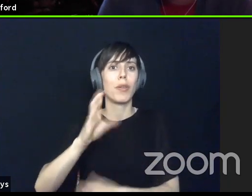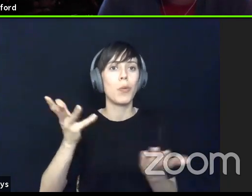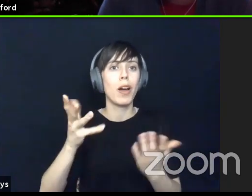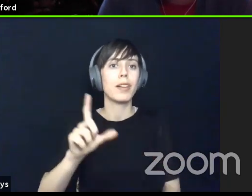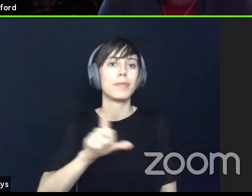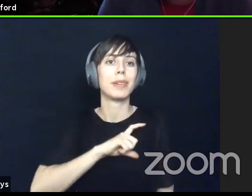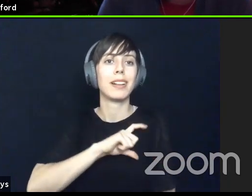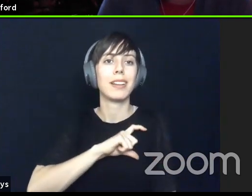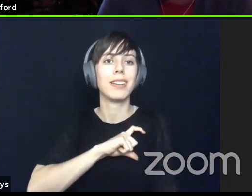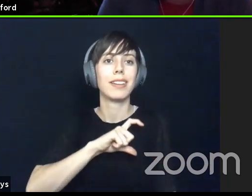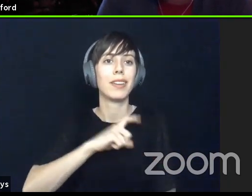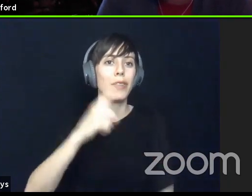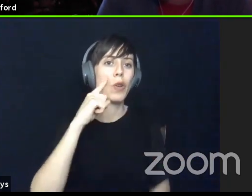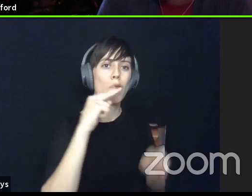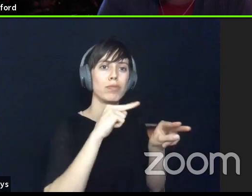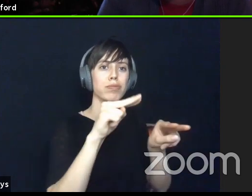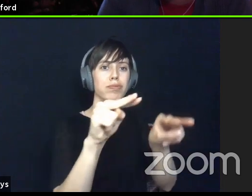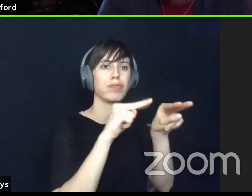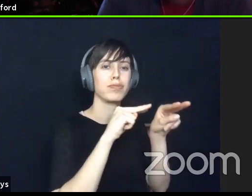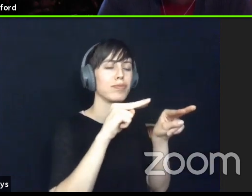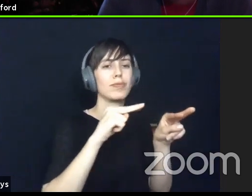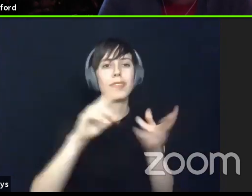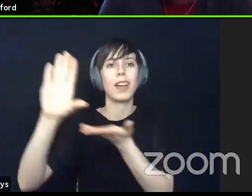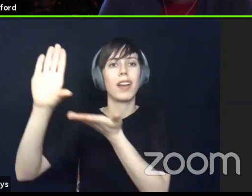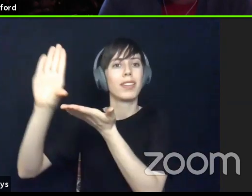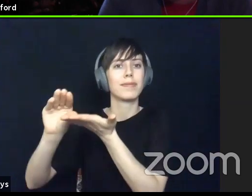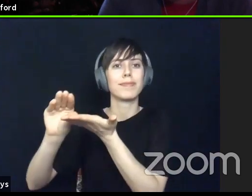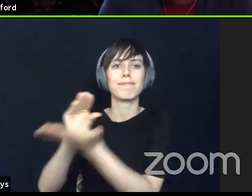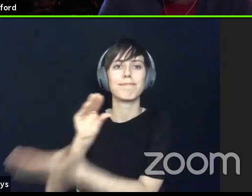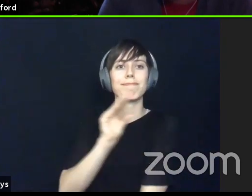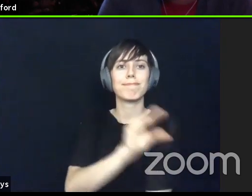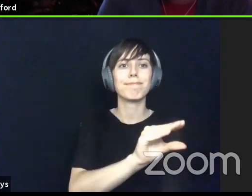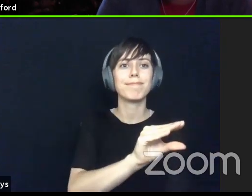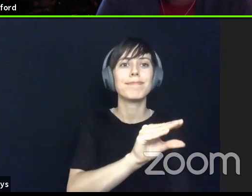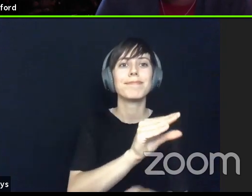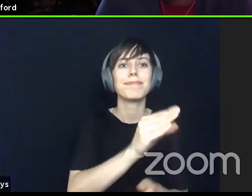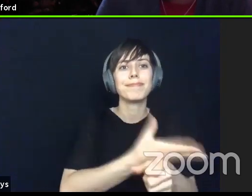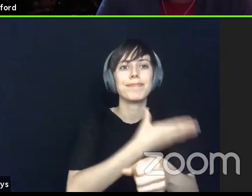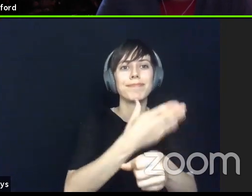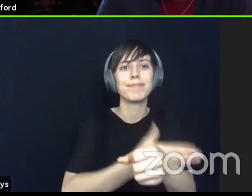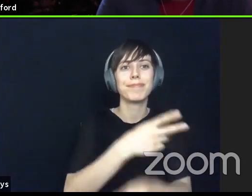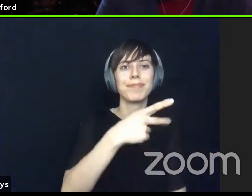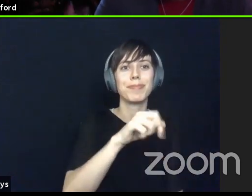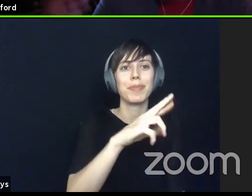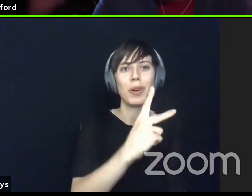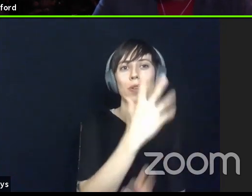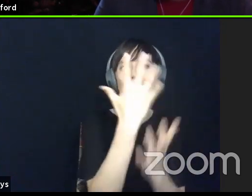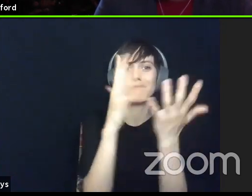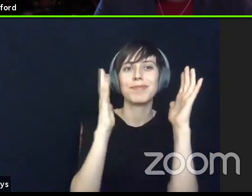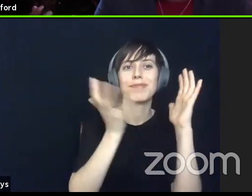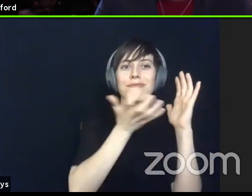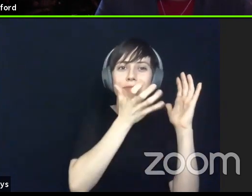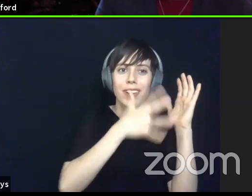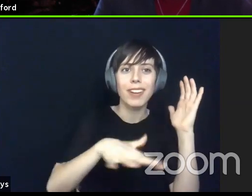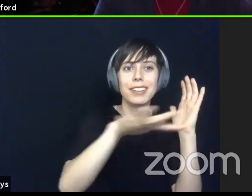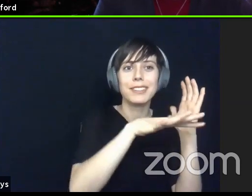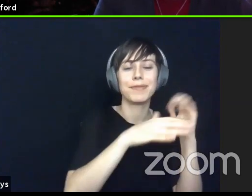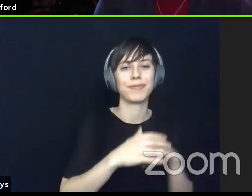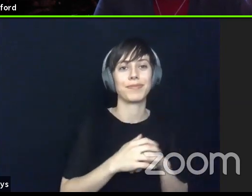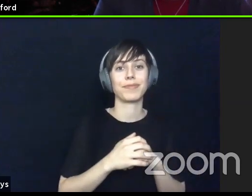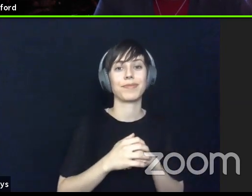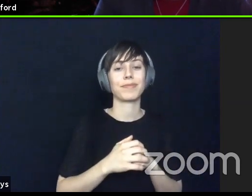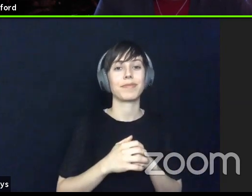parks. And I think that because I saw what that looks like as a child growing up, like mm-hmm. in our parks, we had music at the parks, and it wasn't just